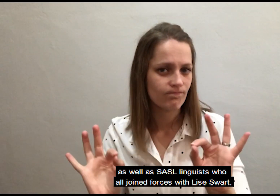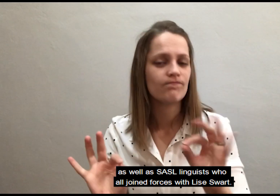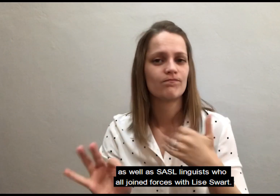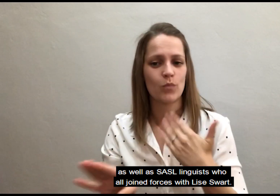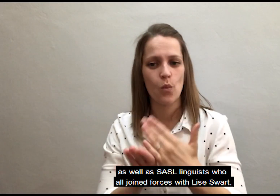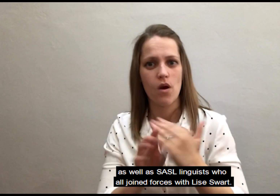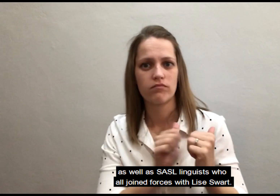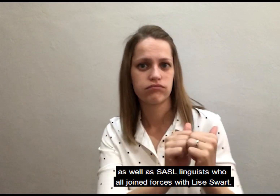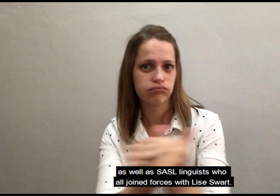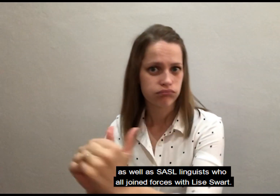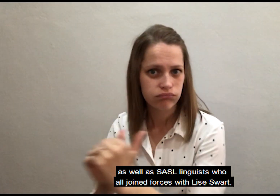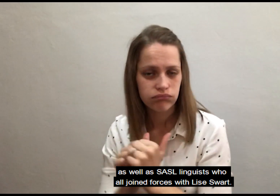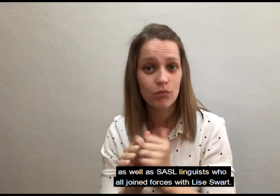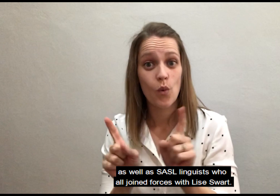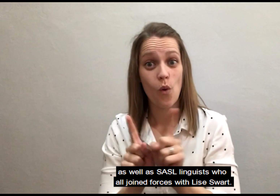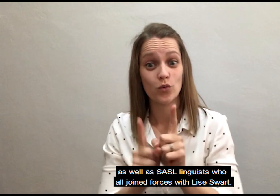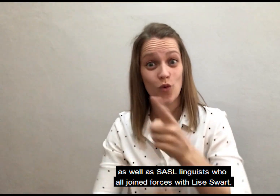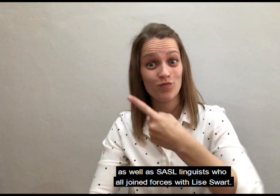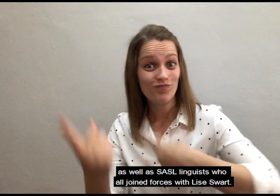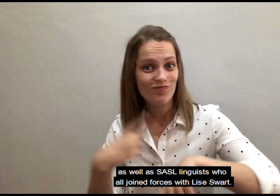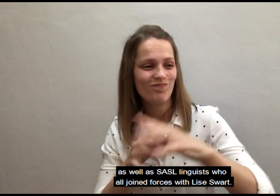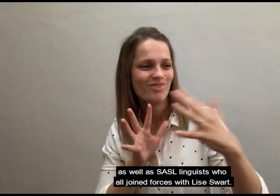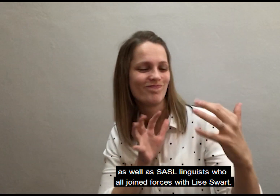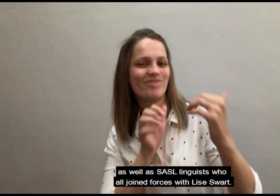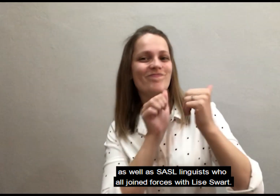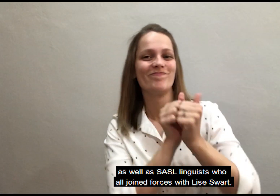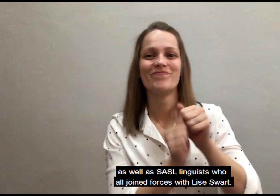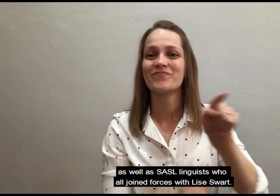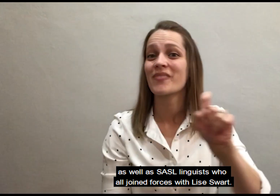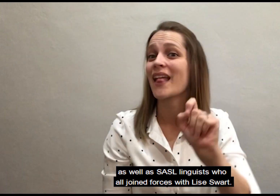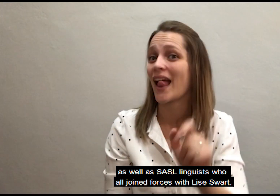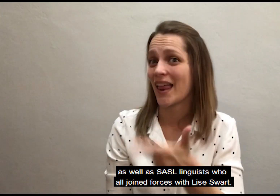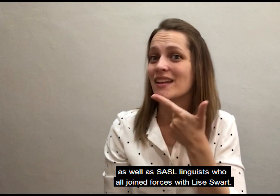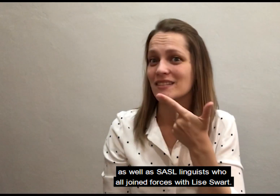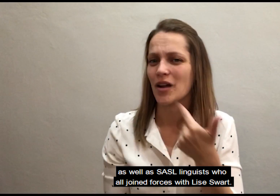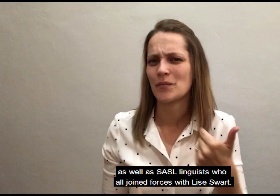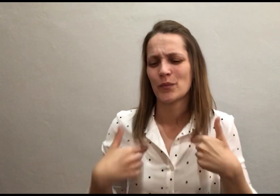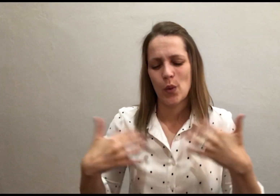Language linguists, who all joined forces with Lisa Swart.